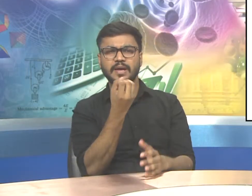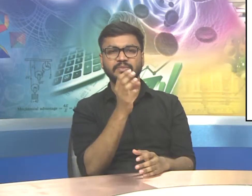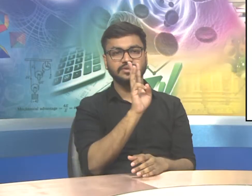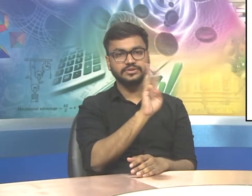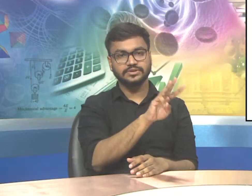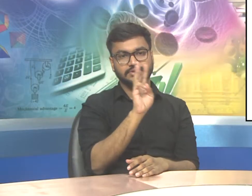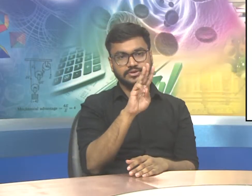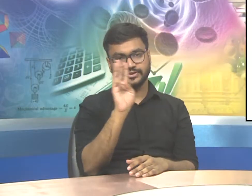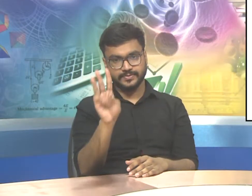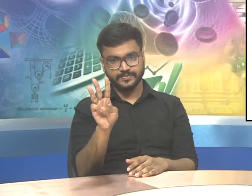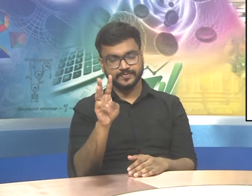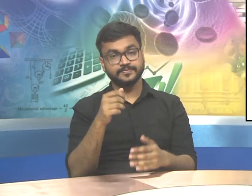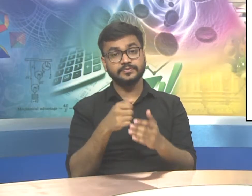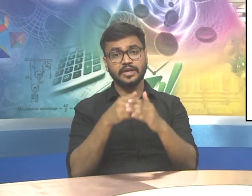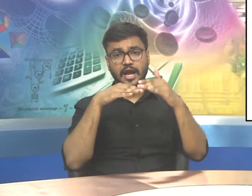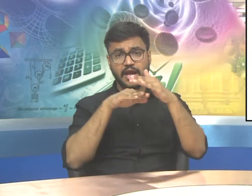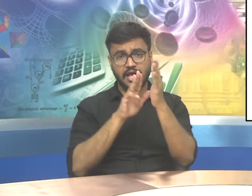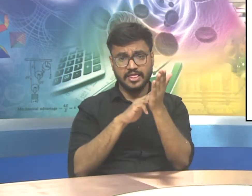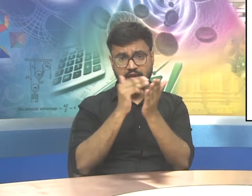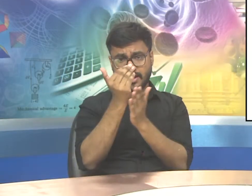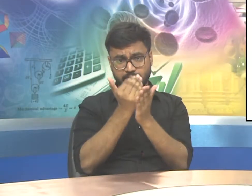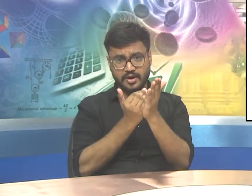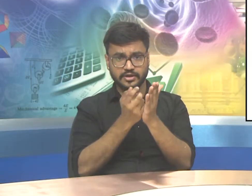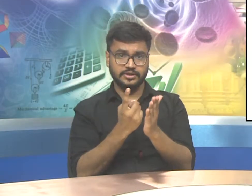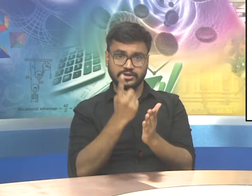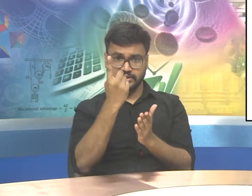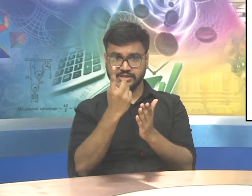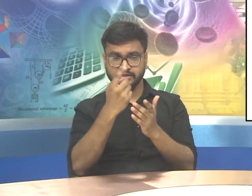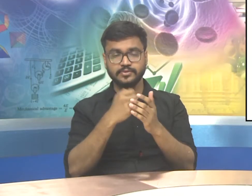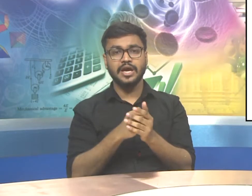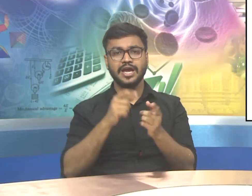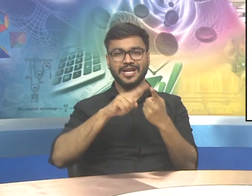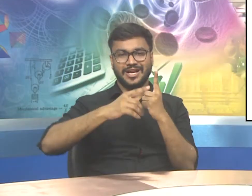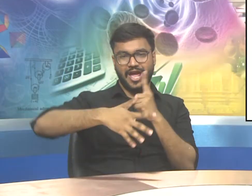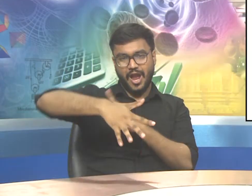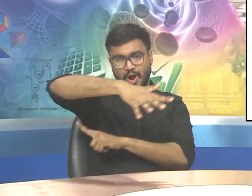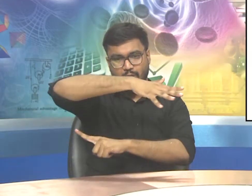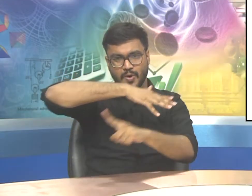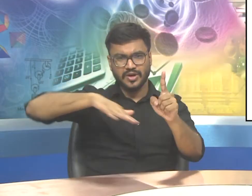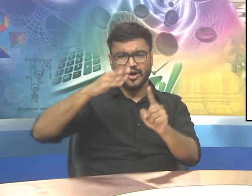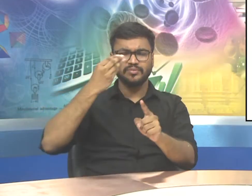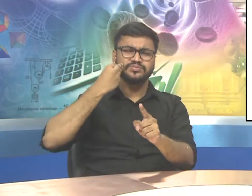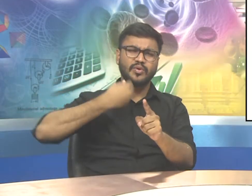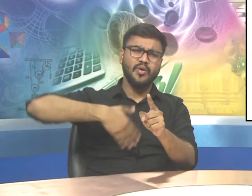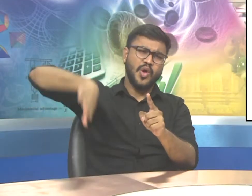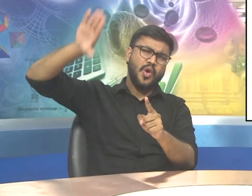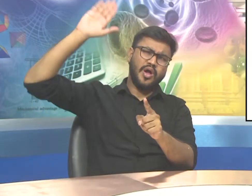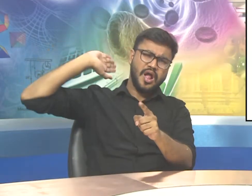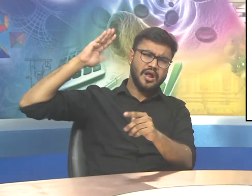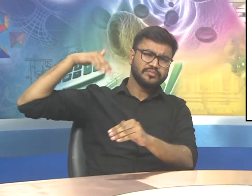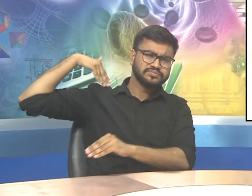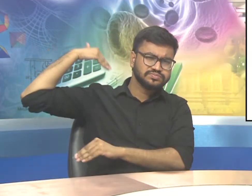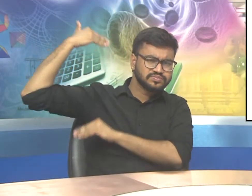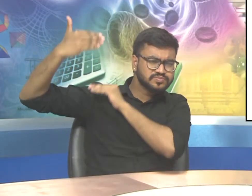10th, Book number 333, Module number 1, Environment